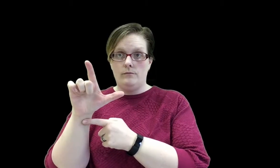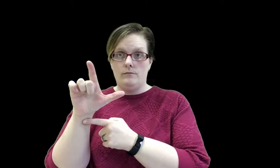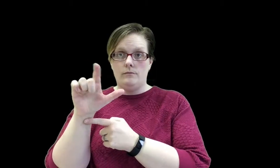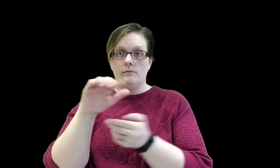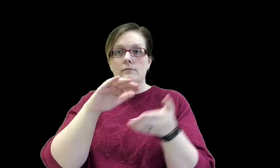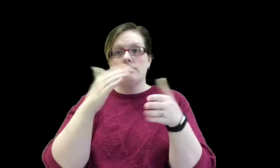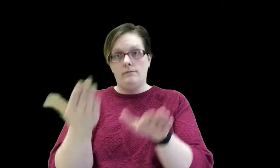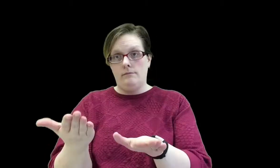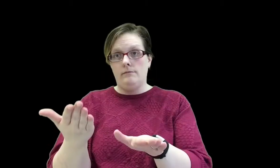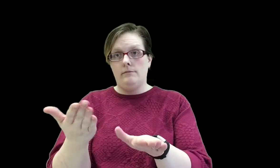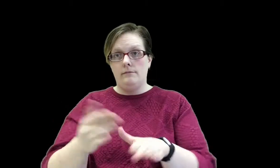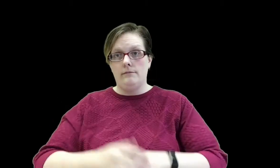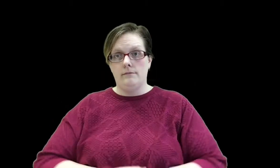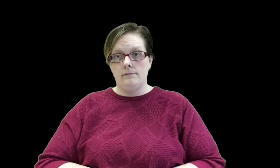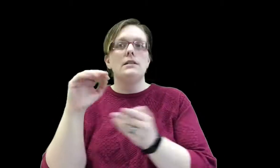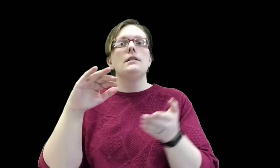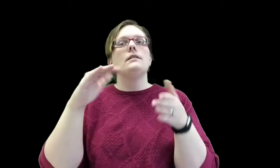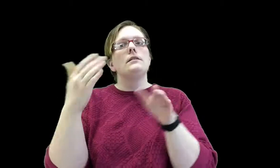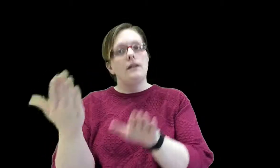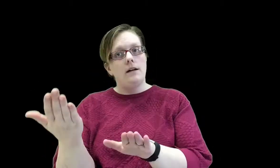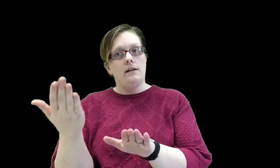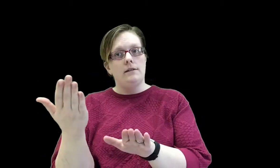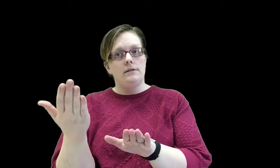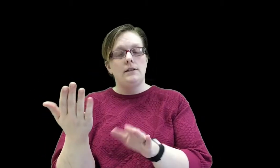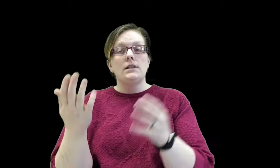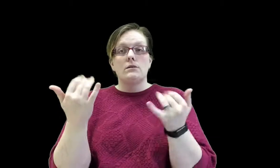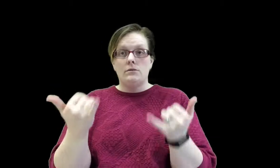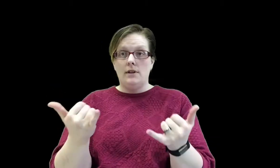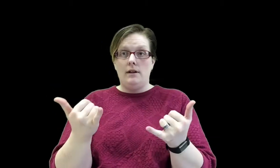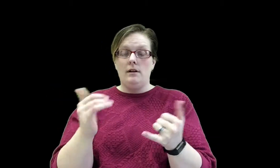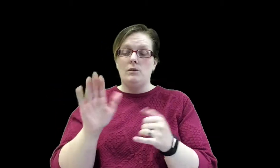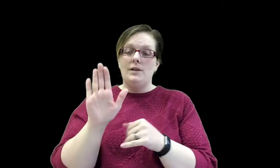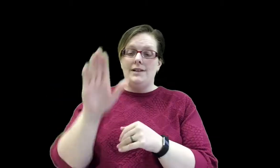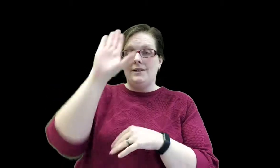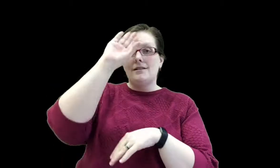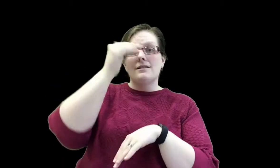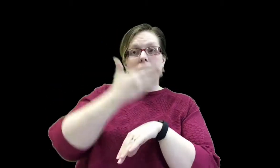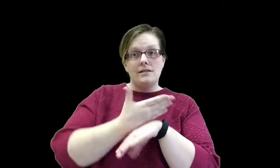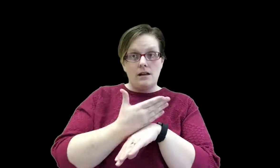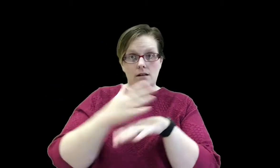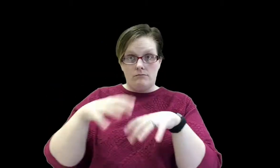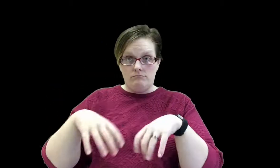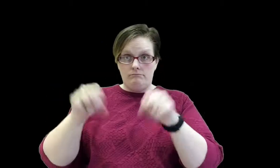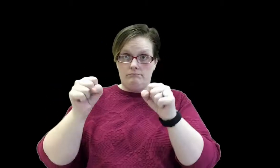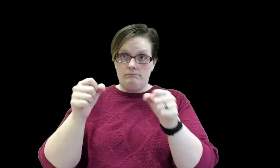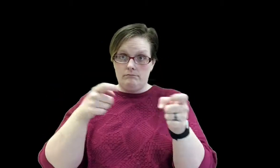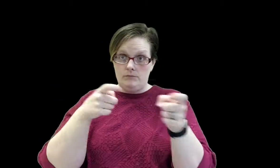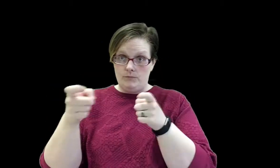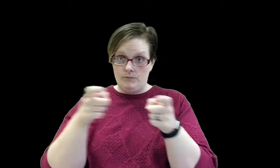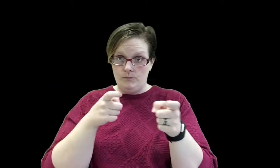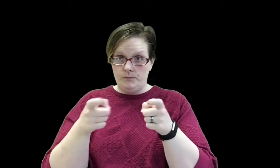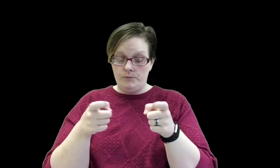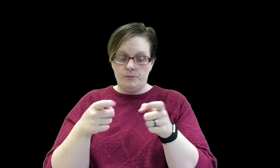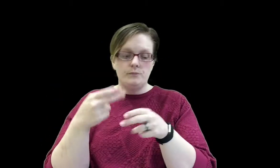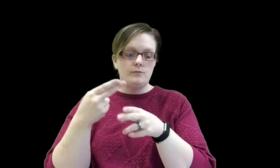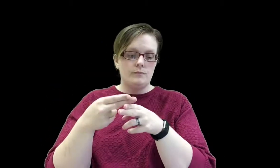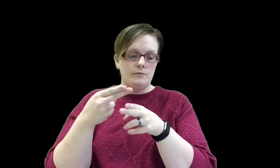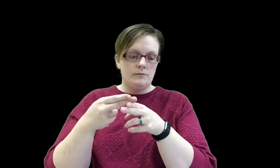Jong-il died. So now his son has taken the rule, and his name